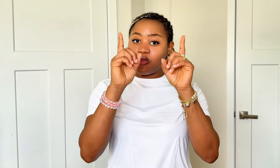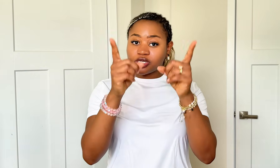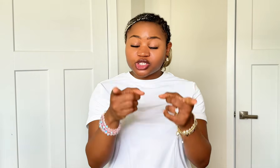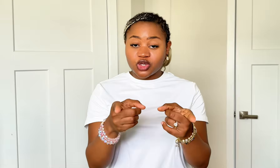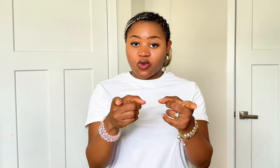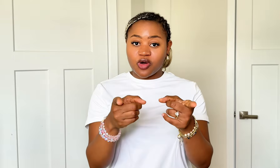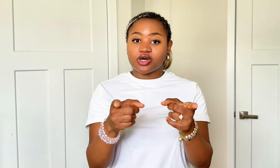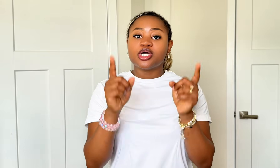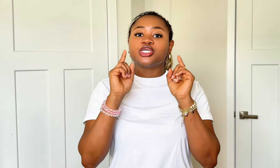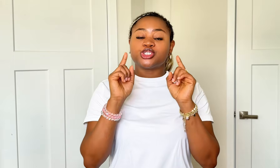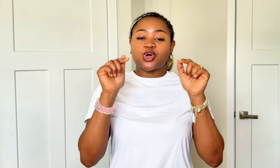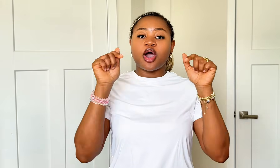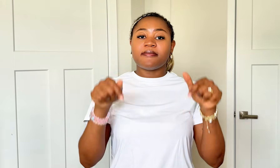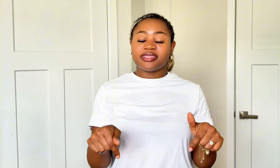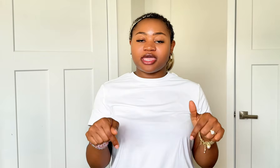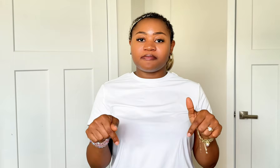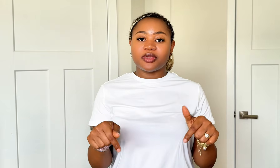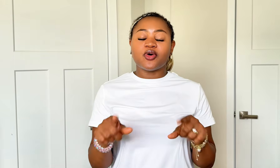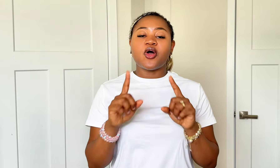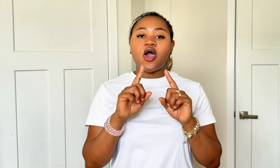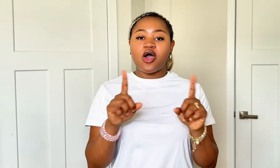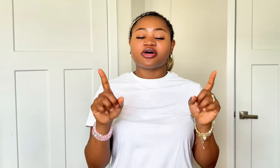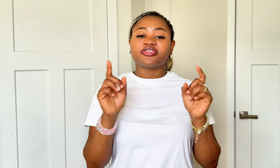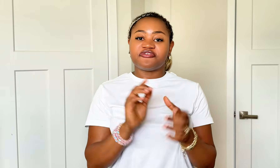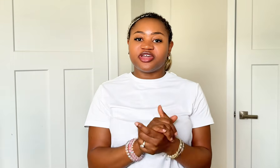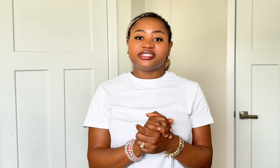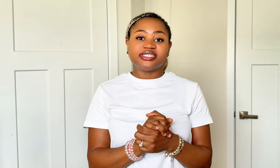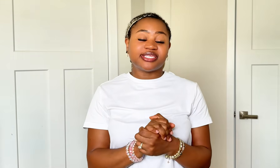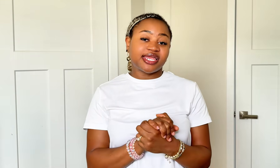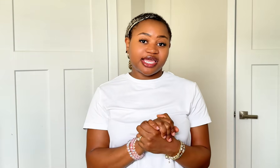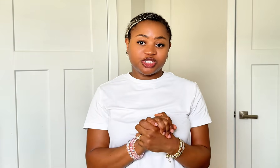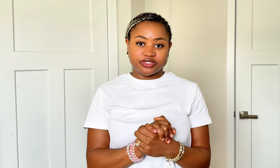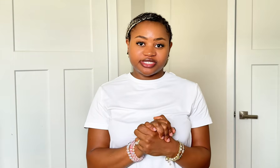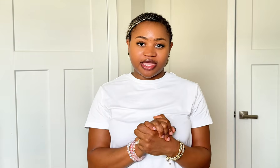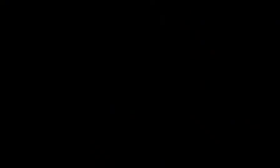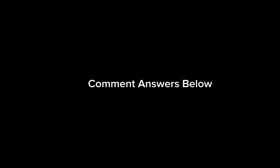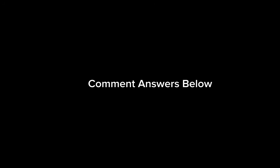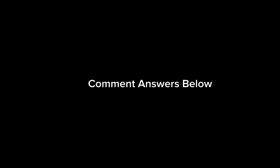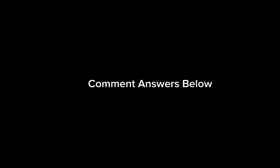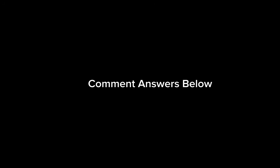want you all to comment down below all the phrases that I just learned.